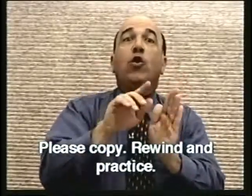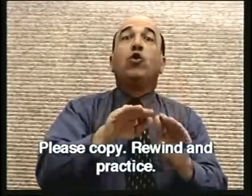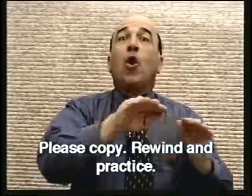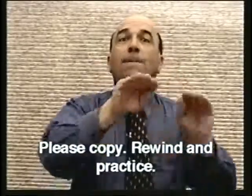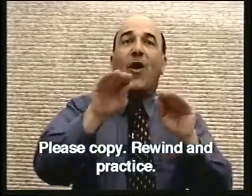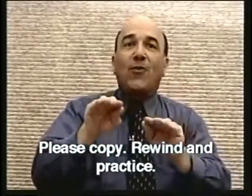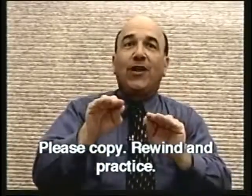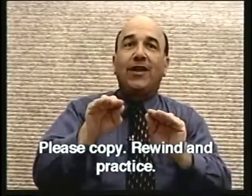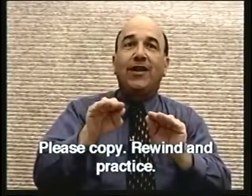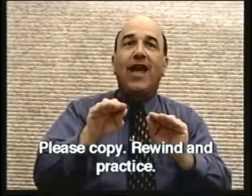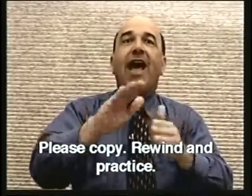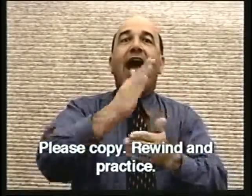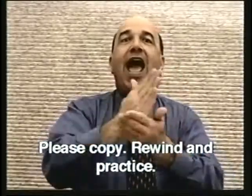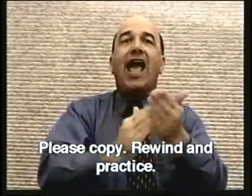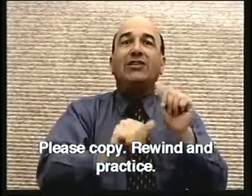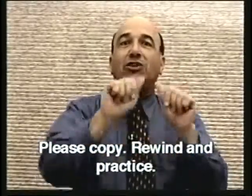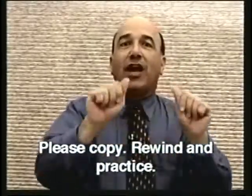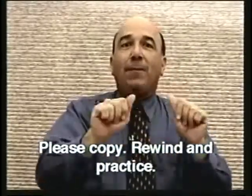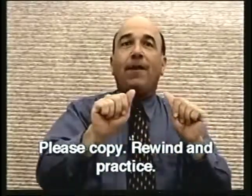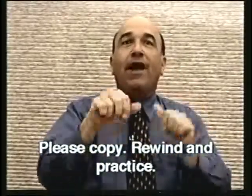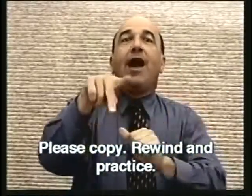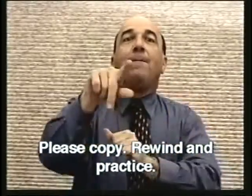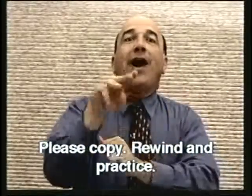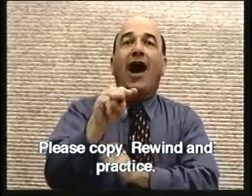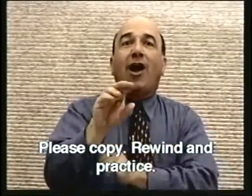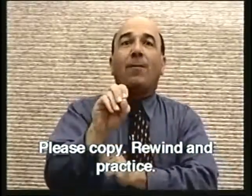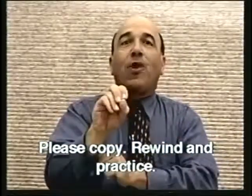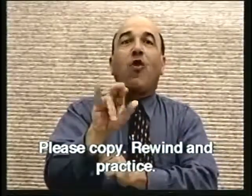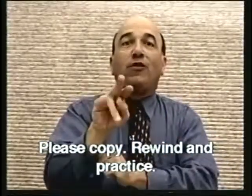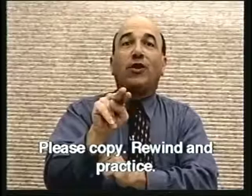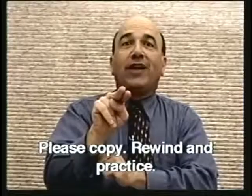your motion, hand shape, palm